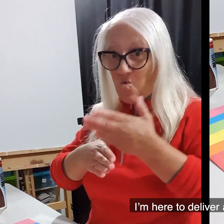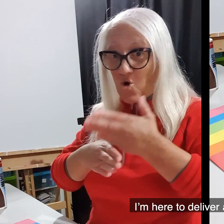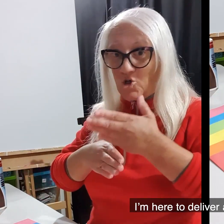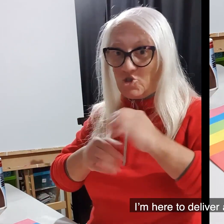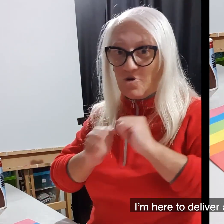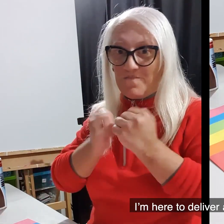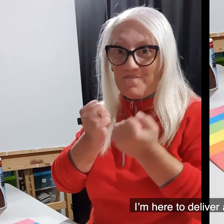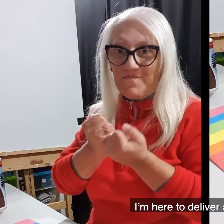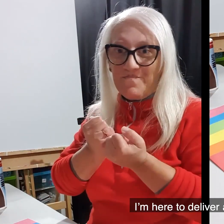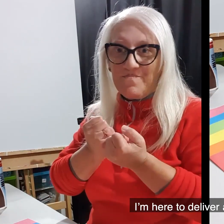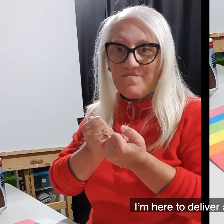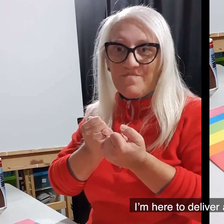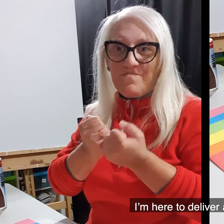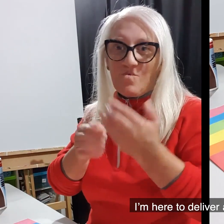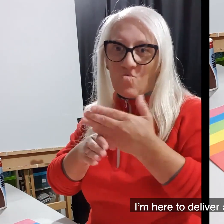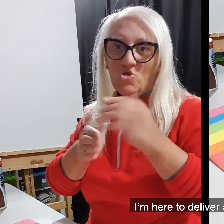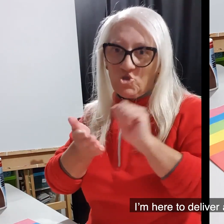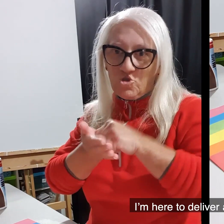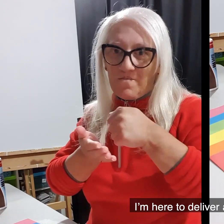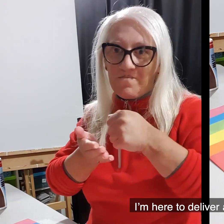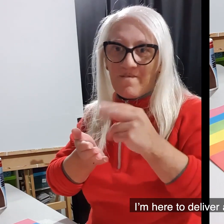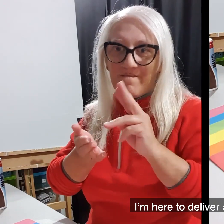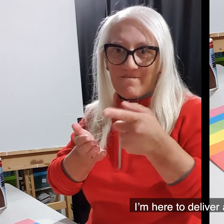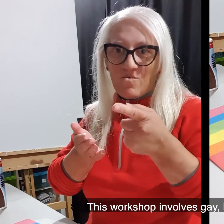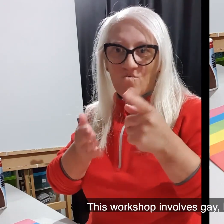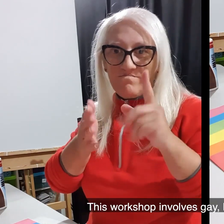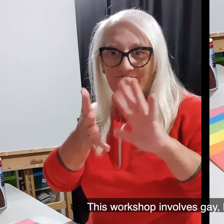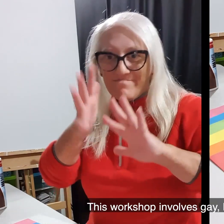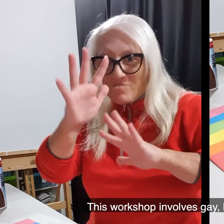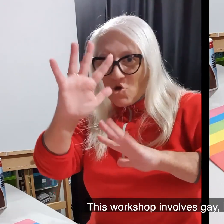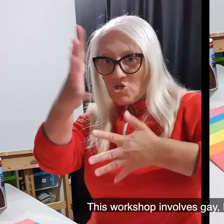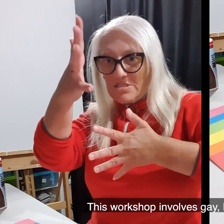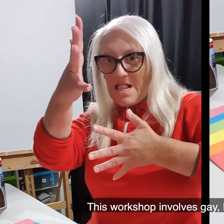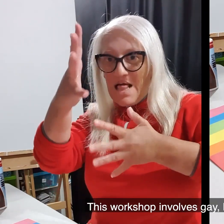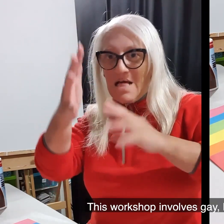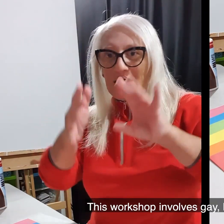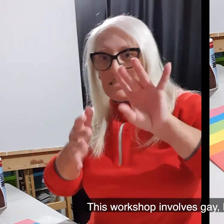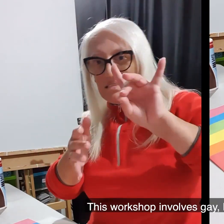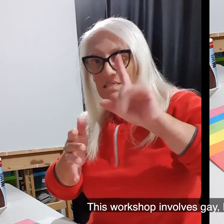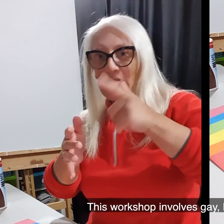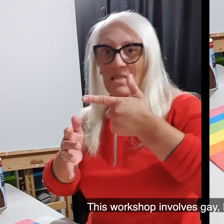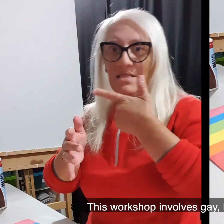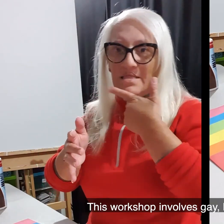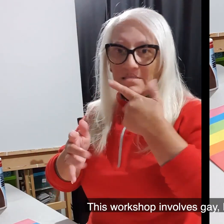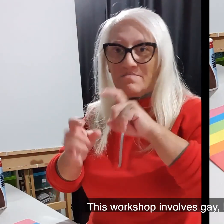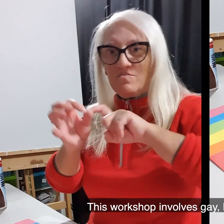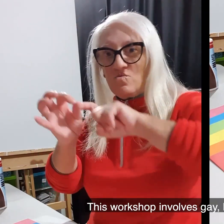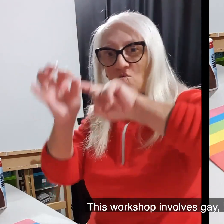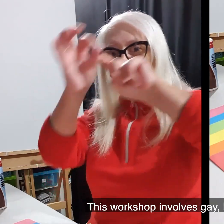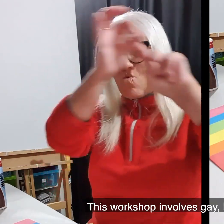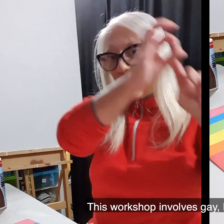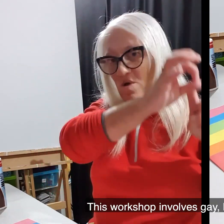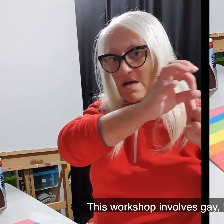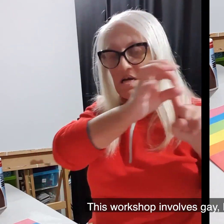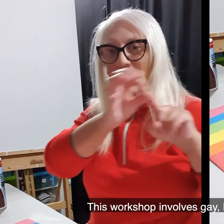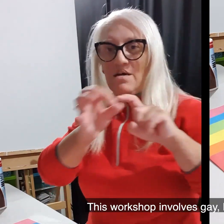I'm here to deliver a workshop. This workshop involves gay, lesbian, queer